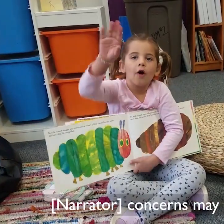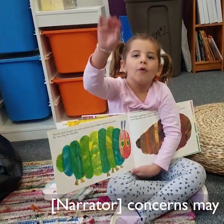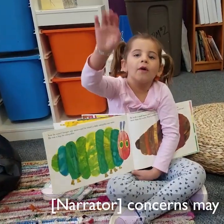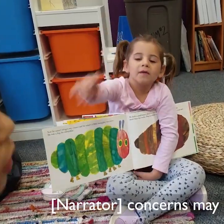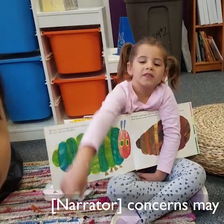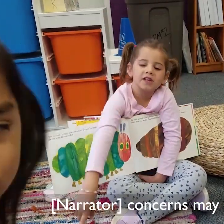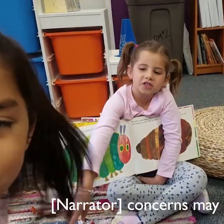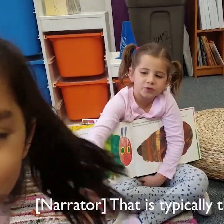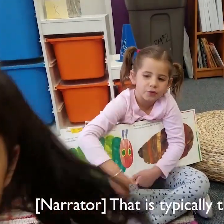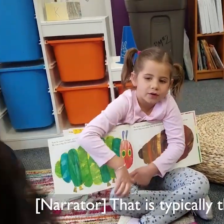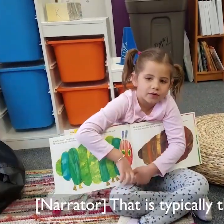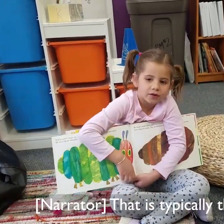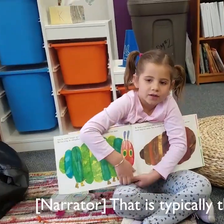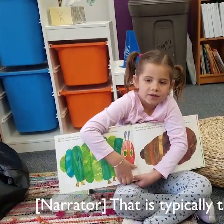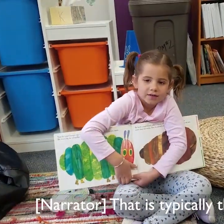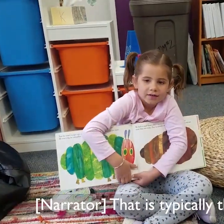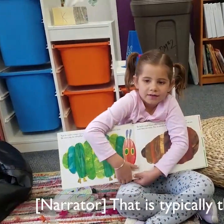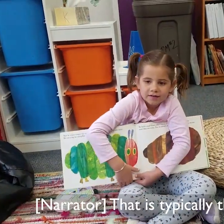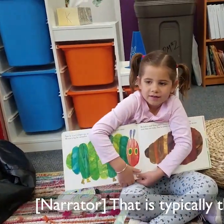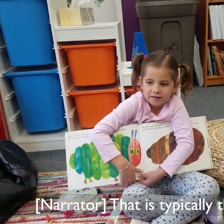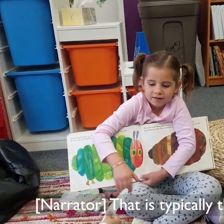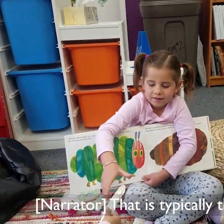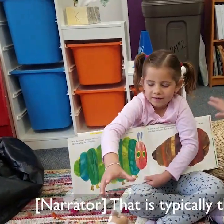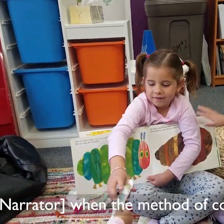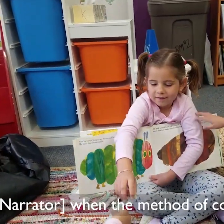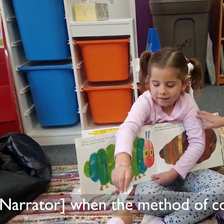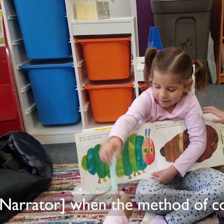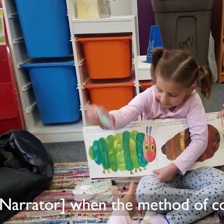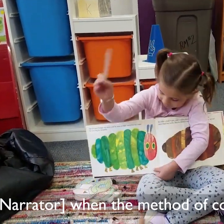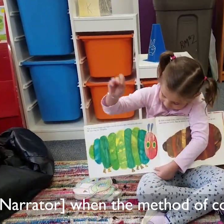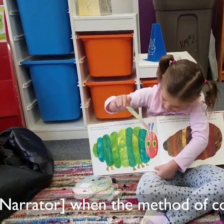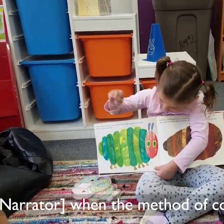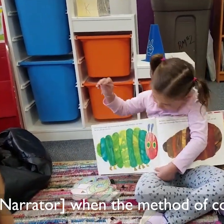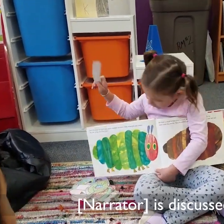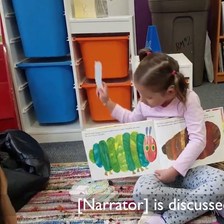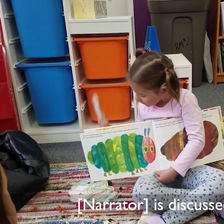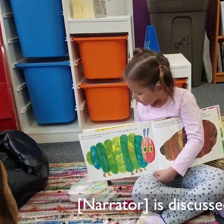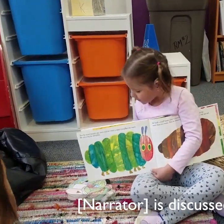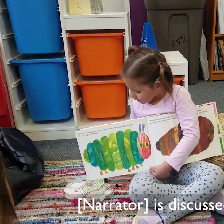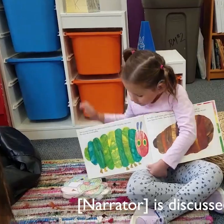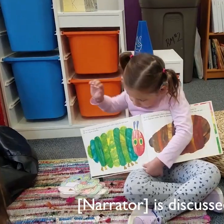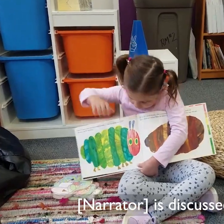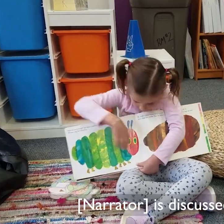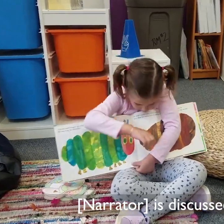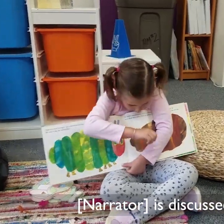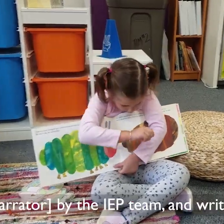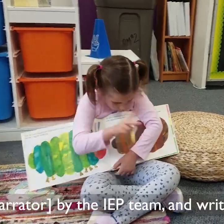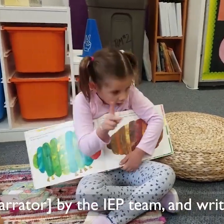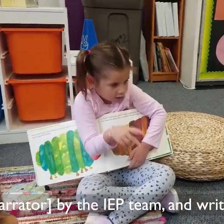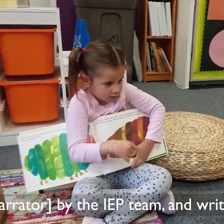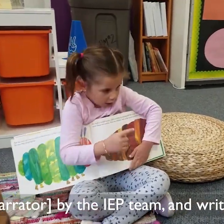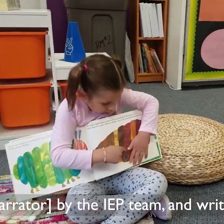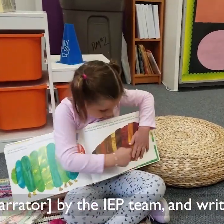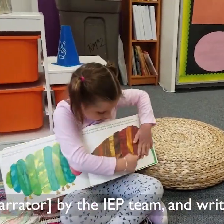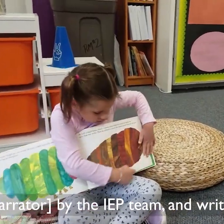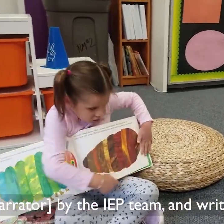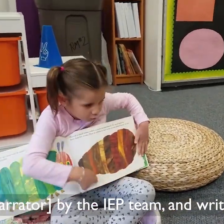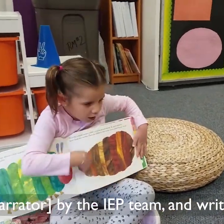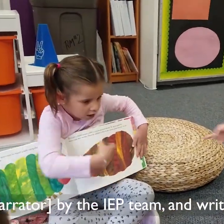arise. That is typically the time when the method of communication is discussed by the IEP team and